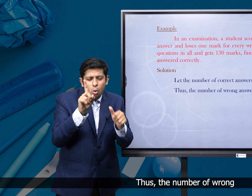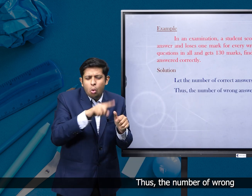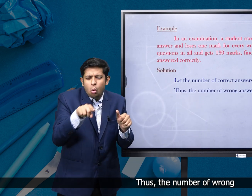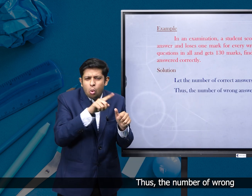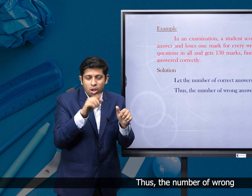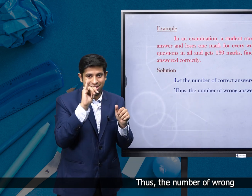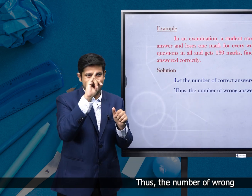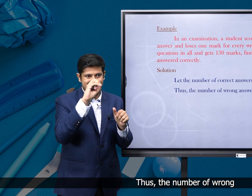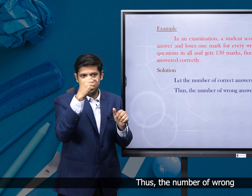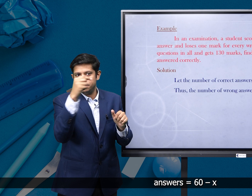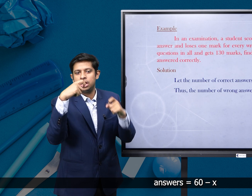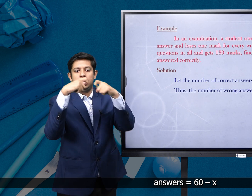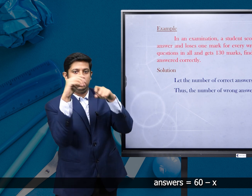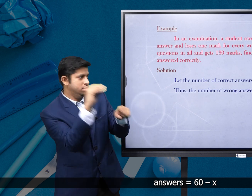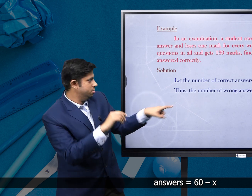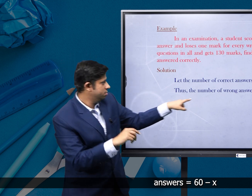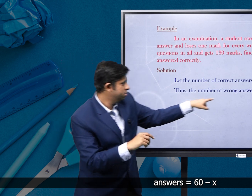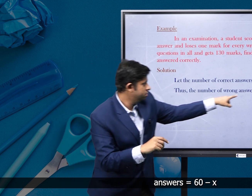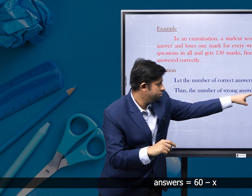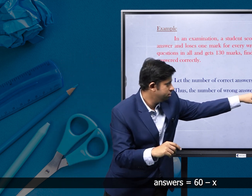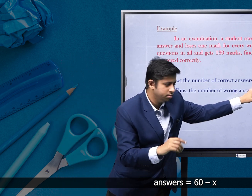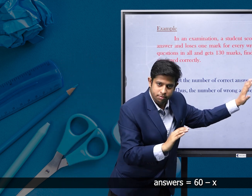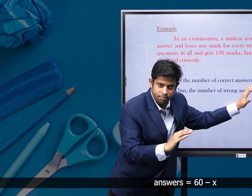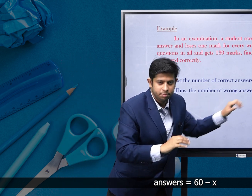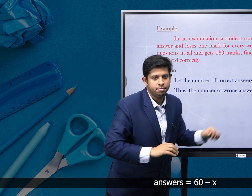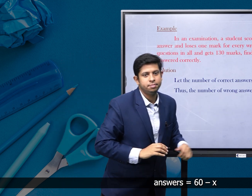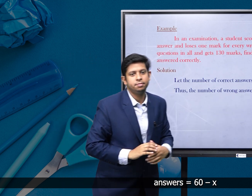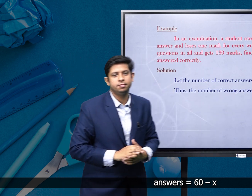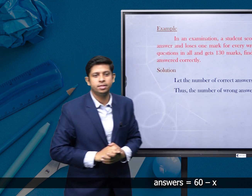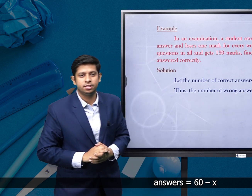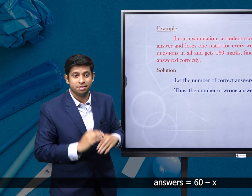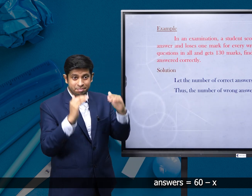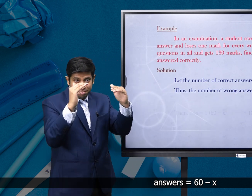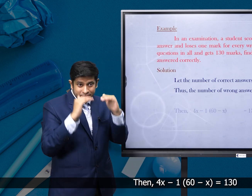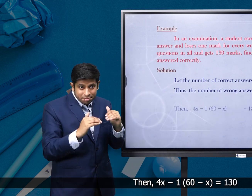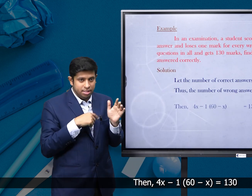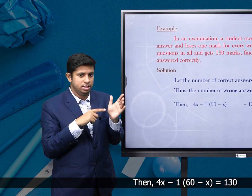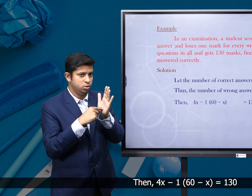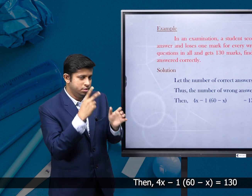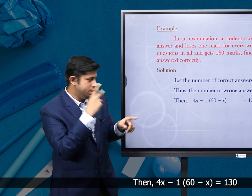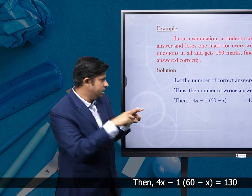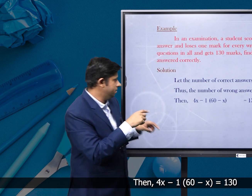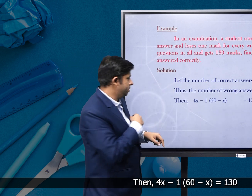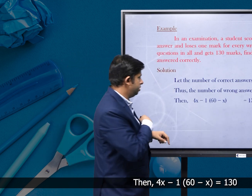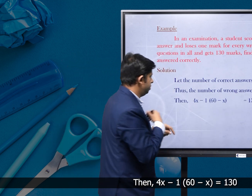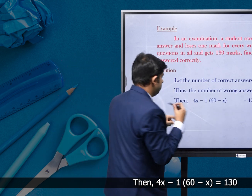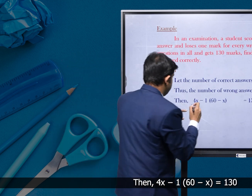Thus, the number of wrong answers is equals to 60 minus x. Then, 4x minus 1